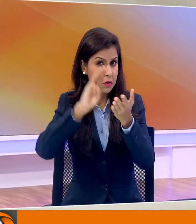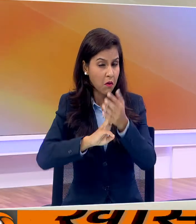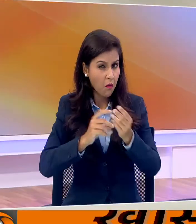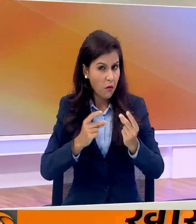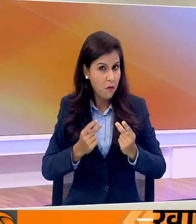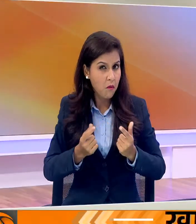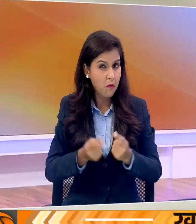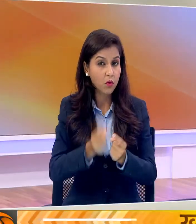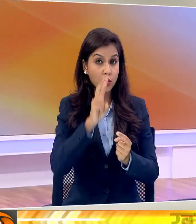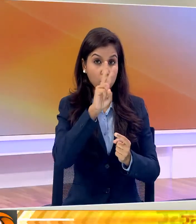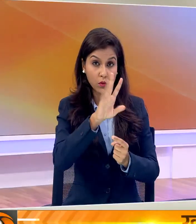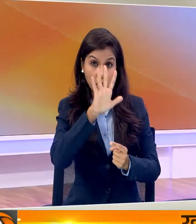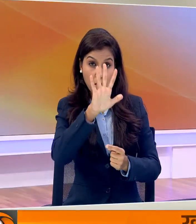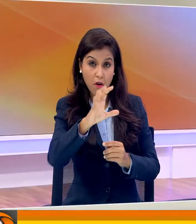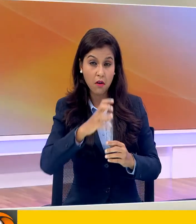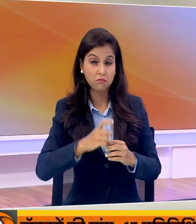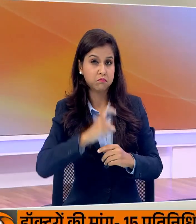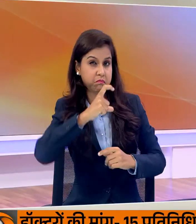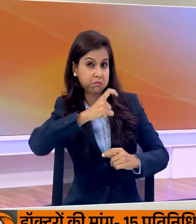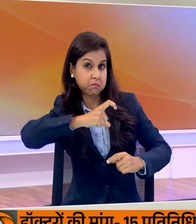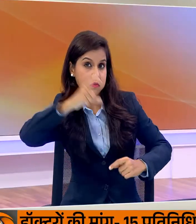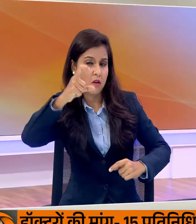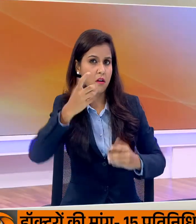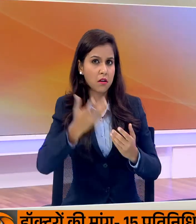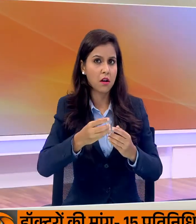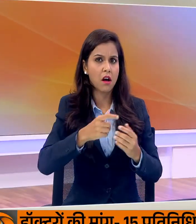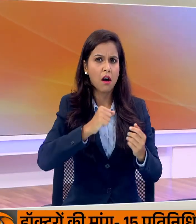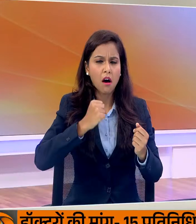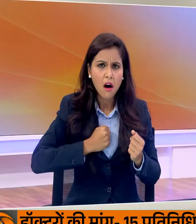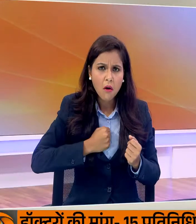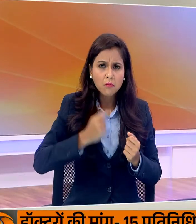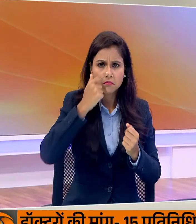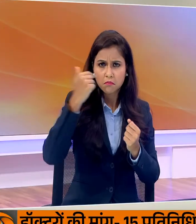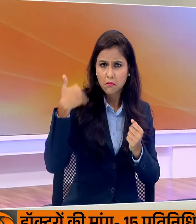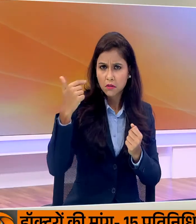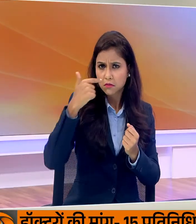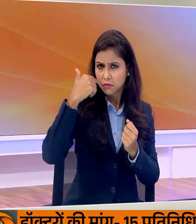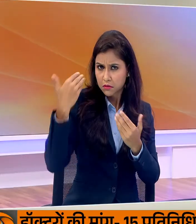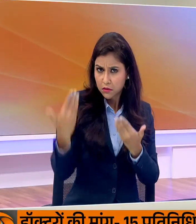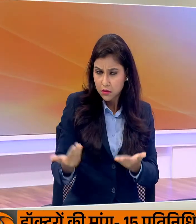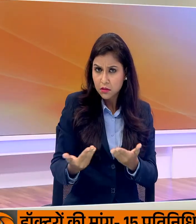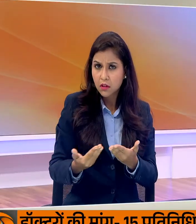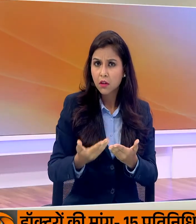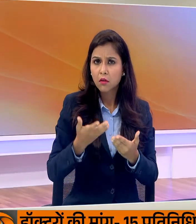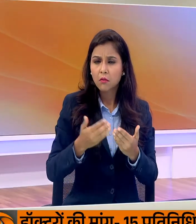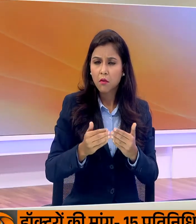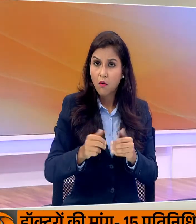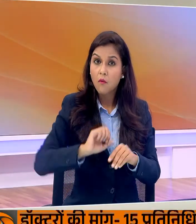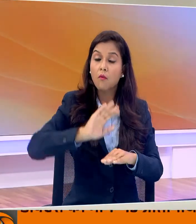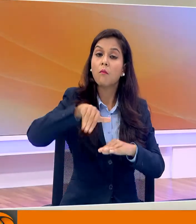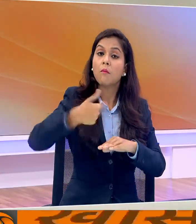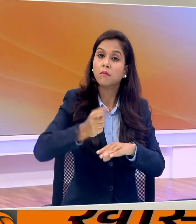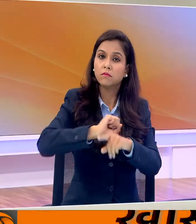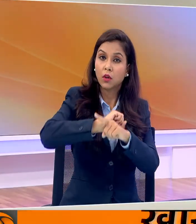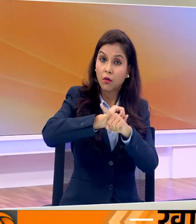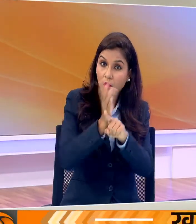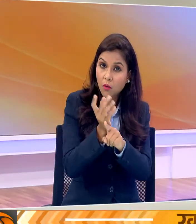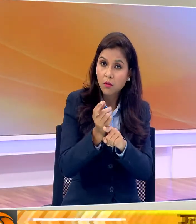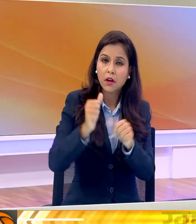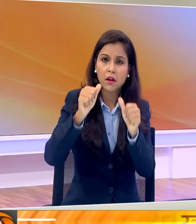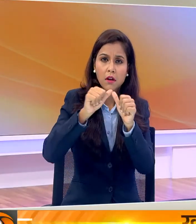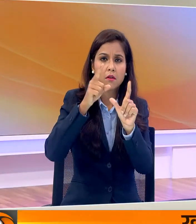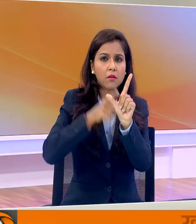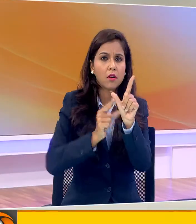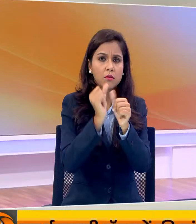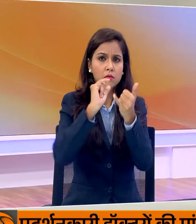25 crore of our people, our brothers and sisters, from poverty. Under the Ayushman Card